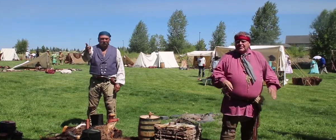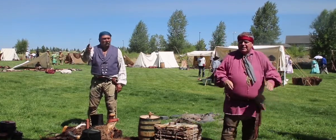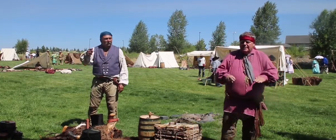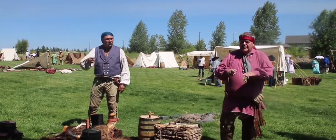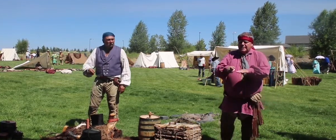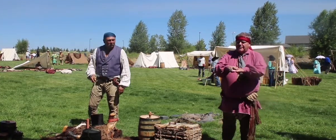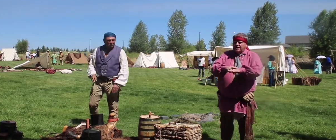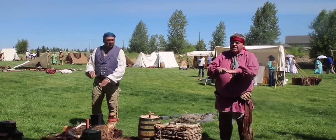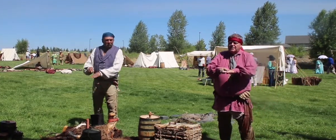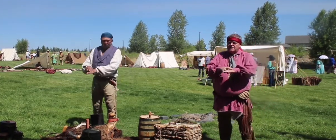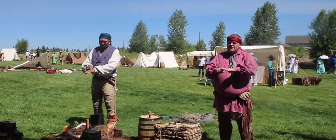And then